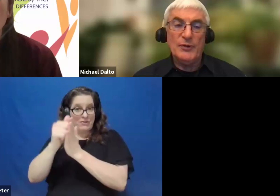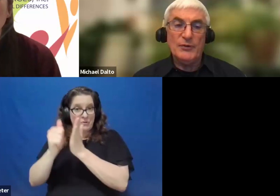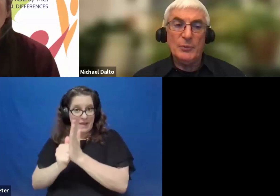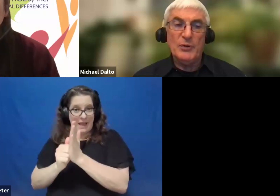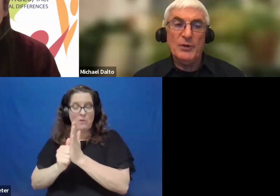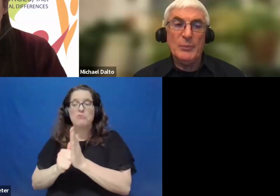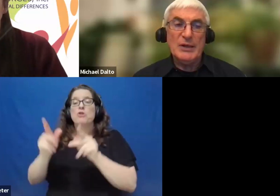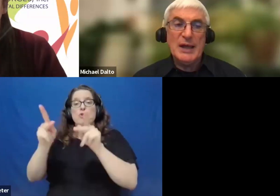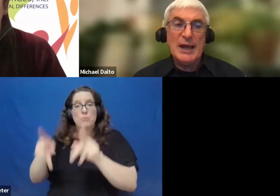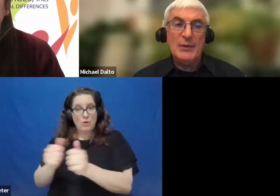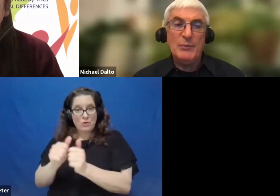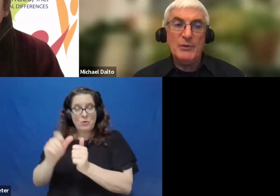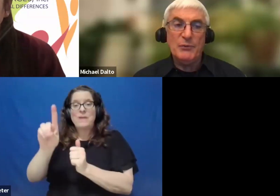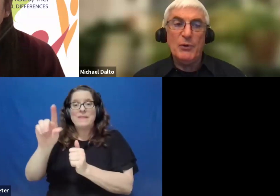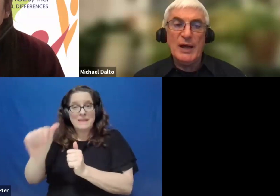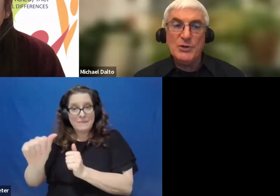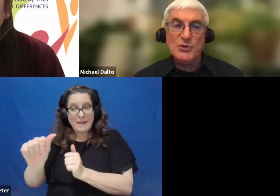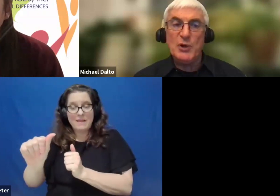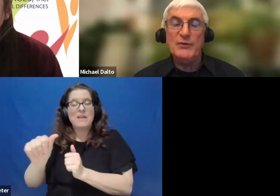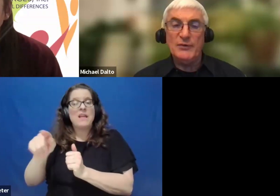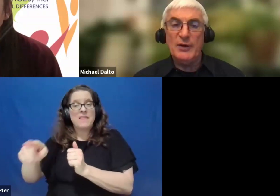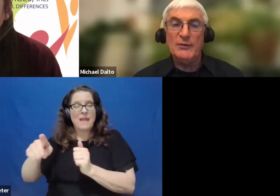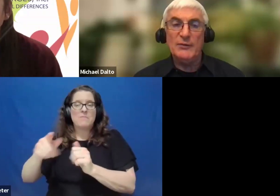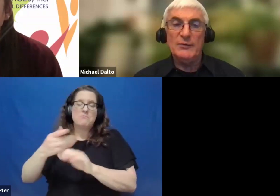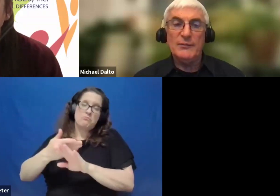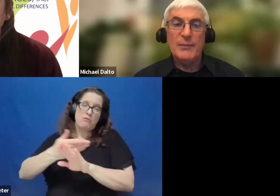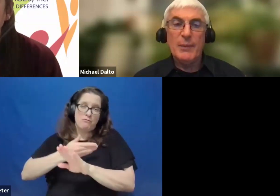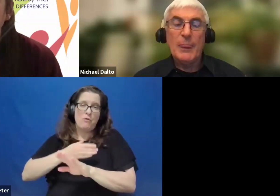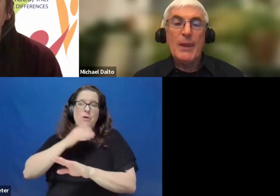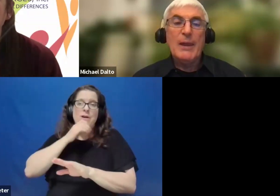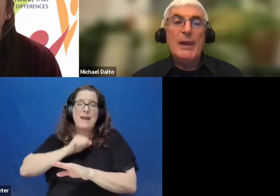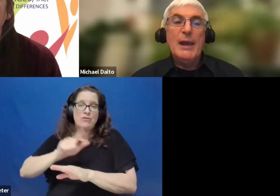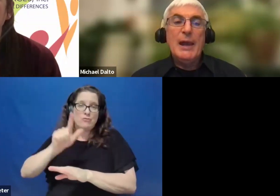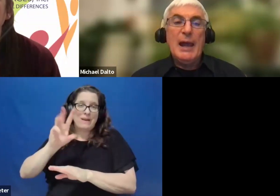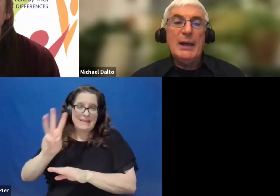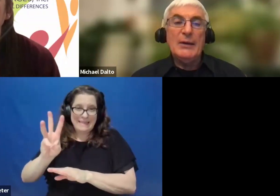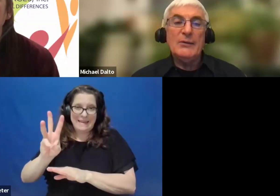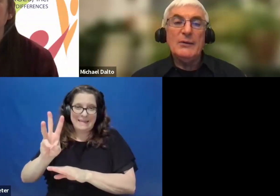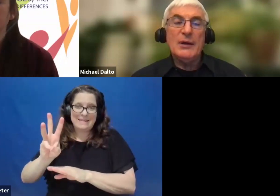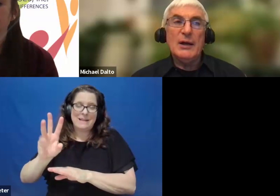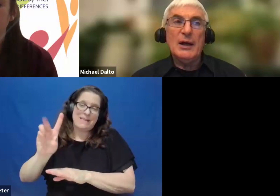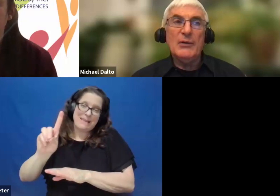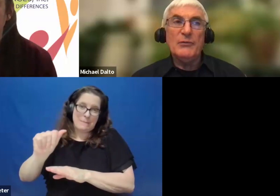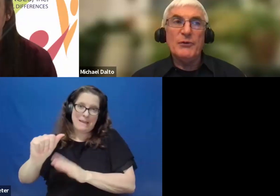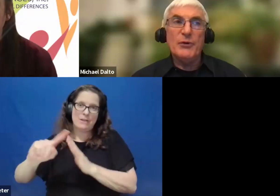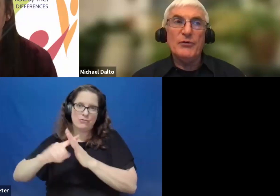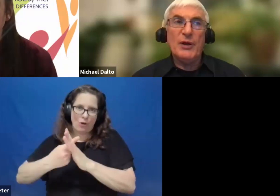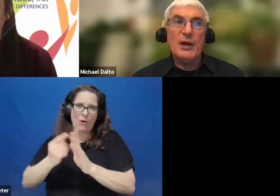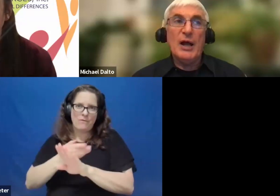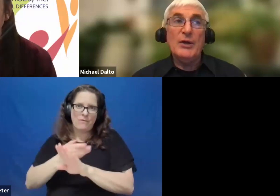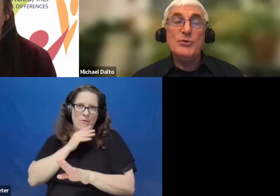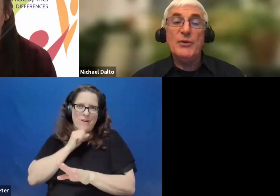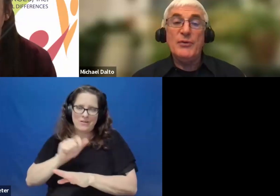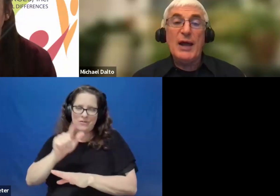whose disability began before age 26. And the